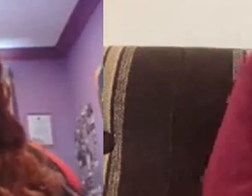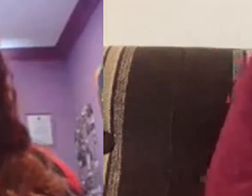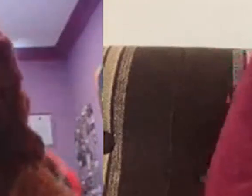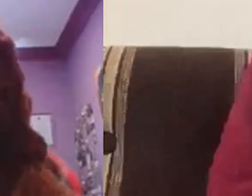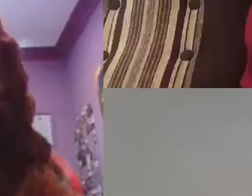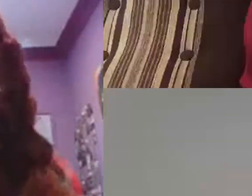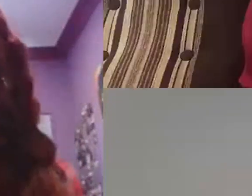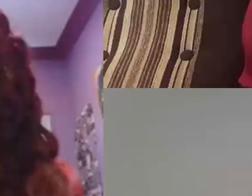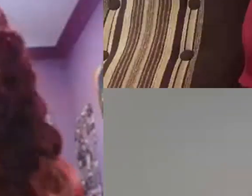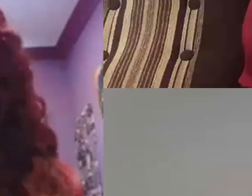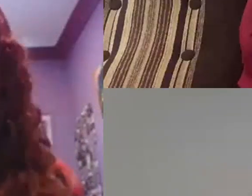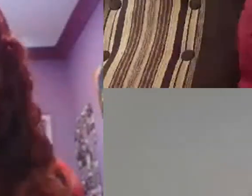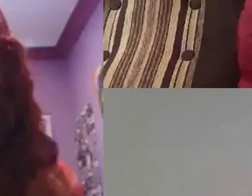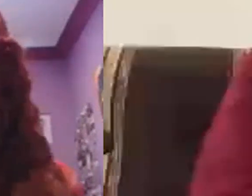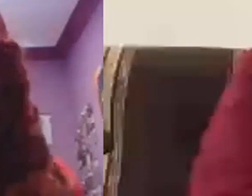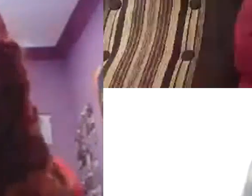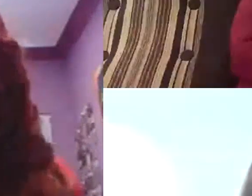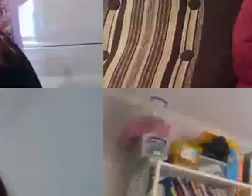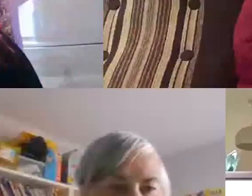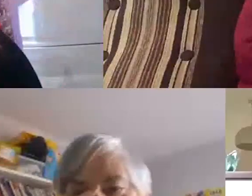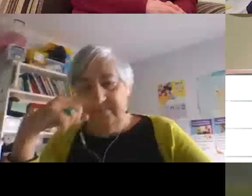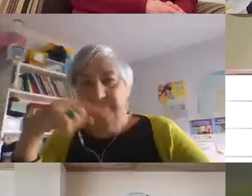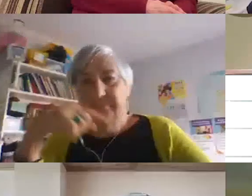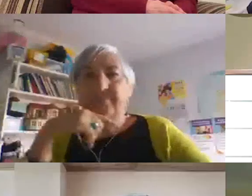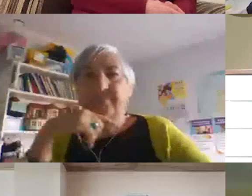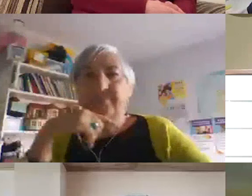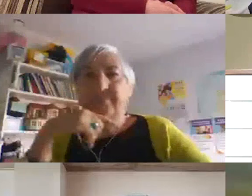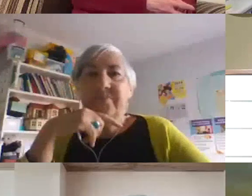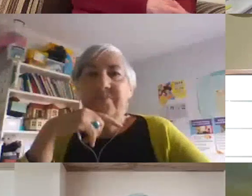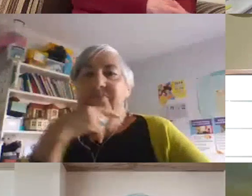Will you bring me back? I do. Yeah.